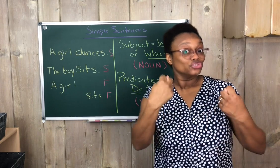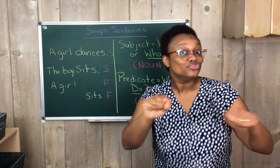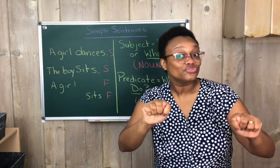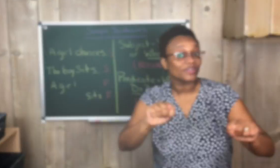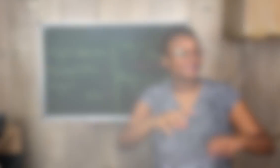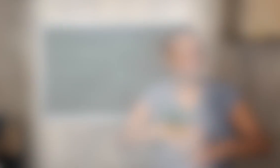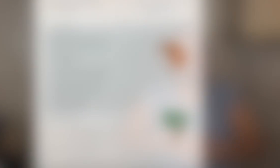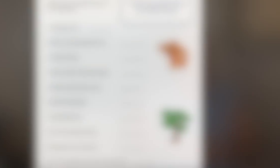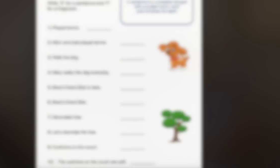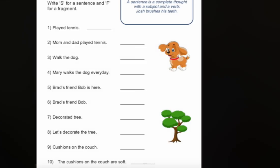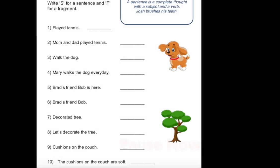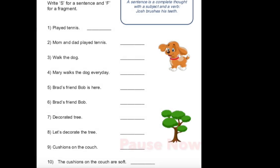So I want you to try now.